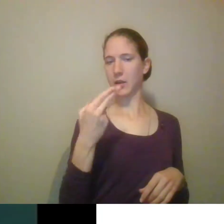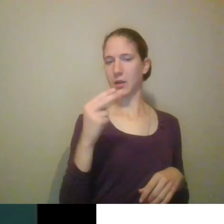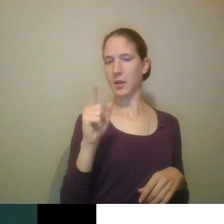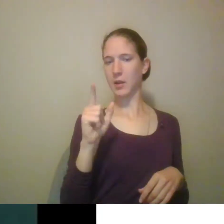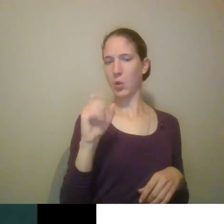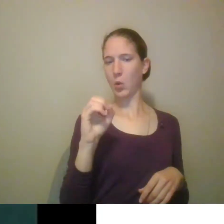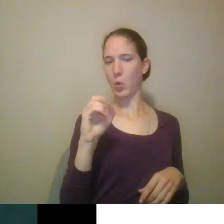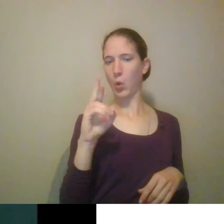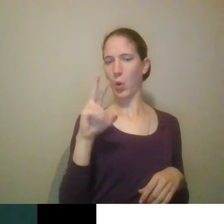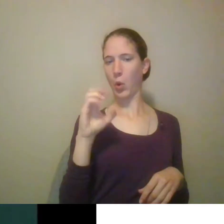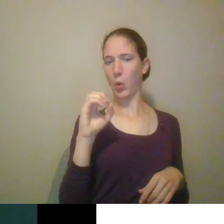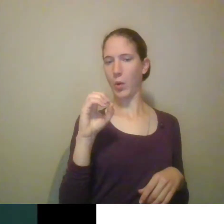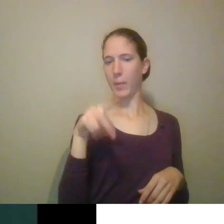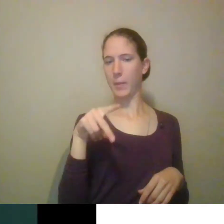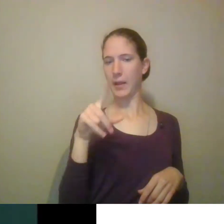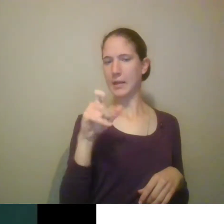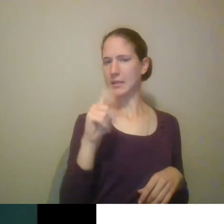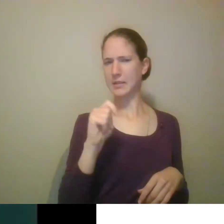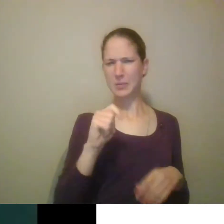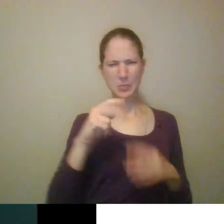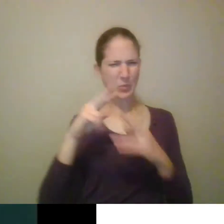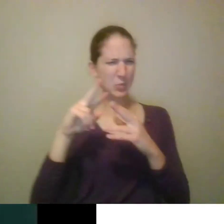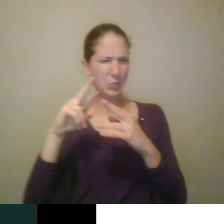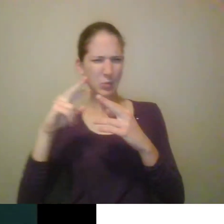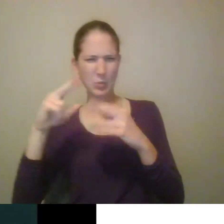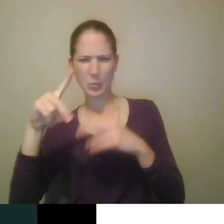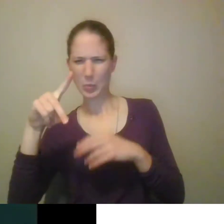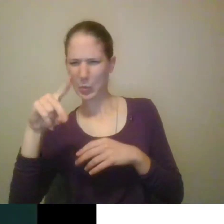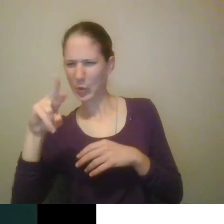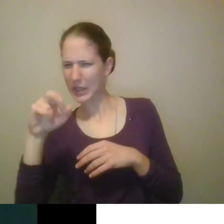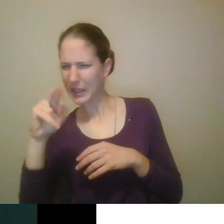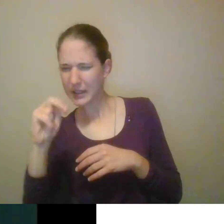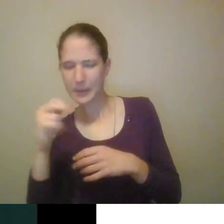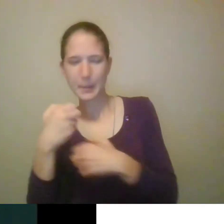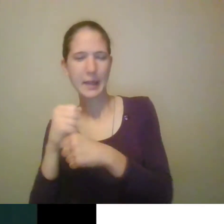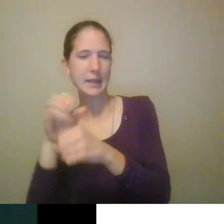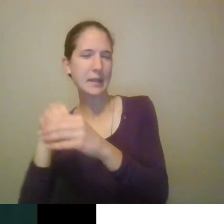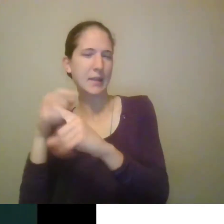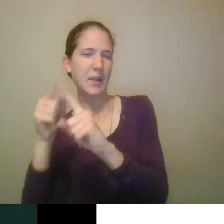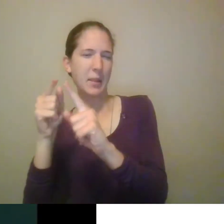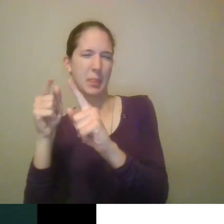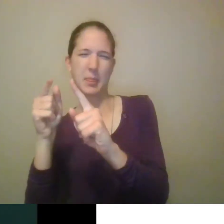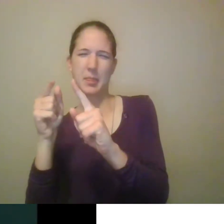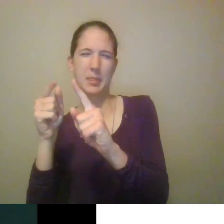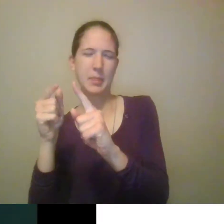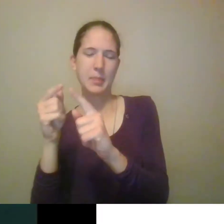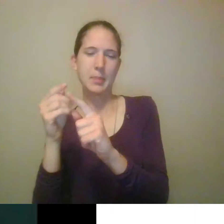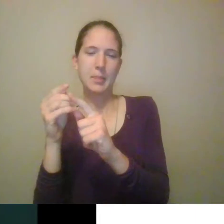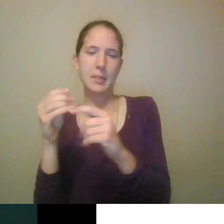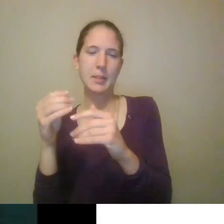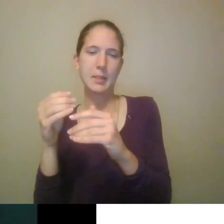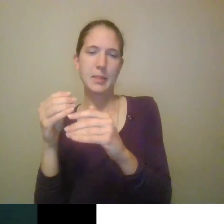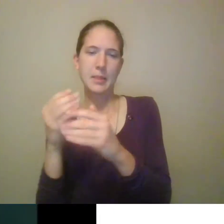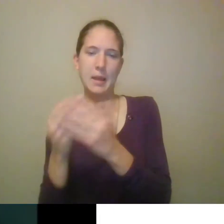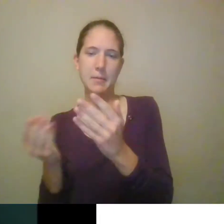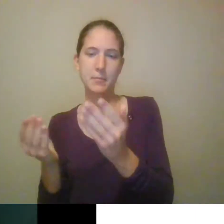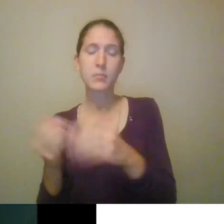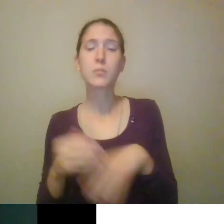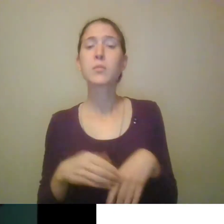else. Well, what else do we get from plants? Oh. Becky? Oxygen? Oxygen.